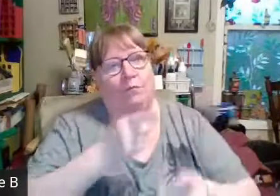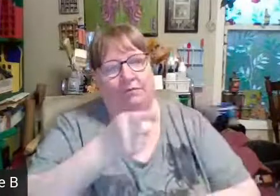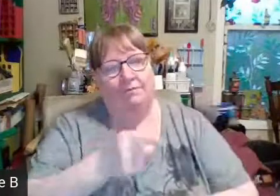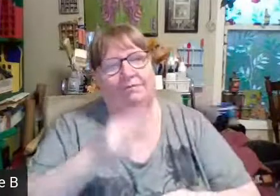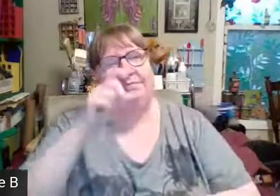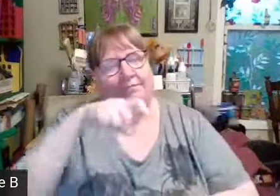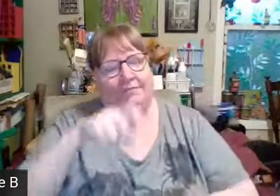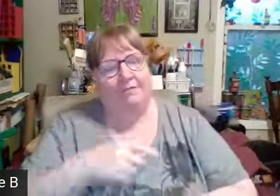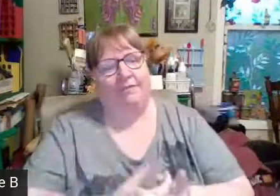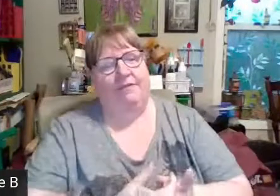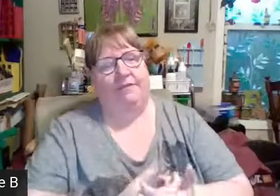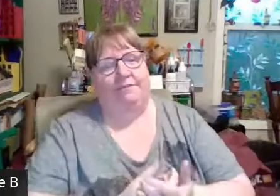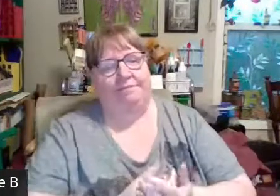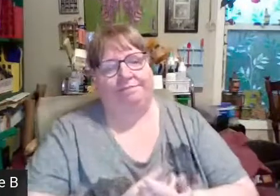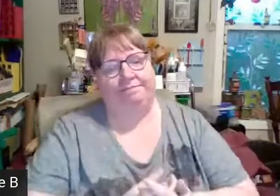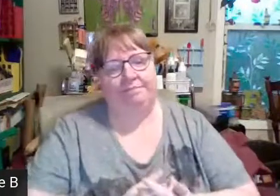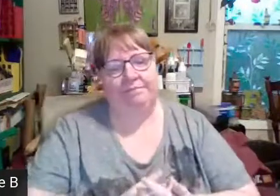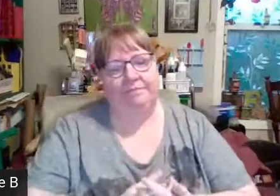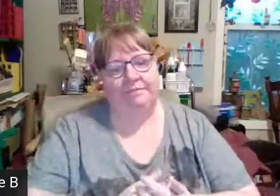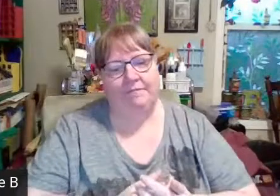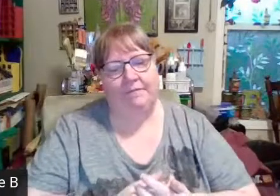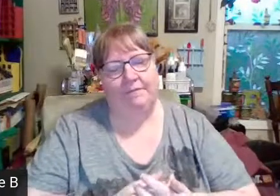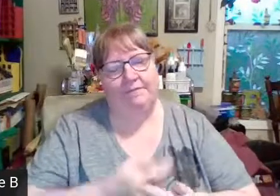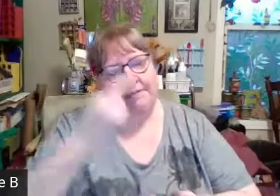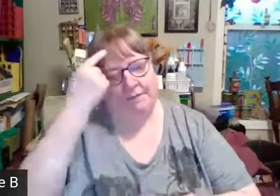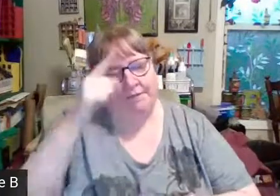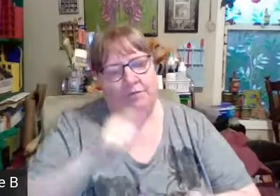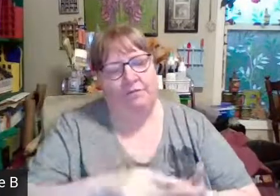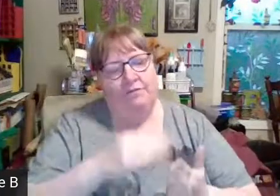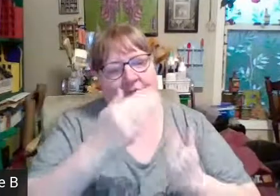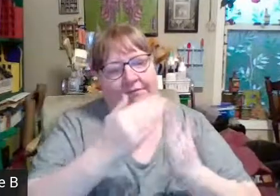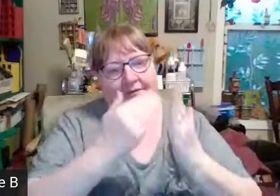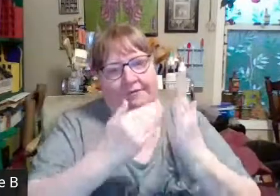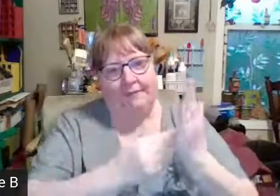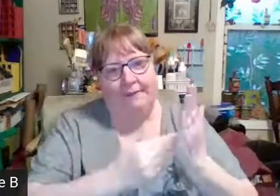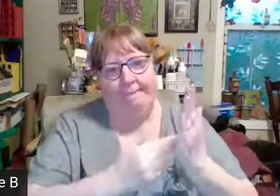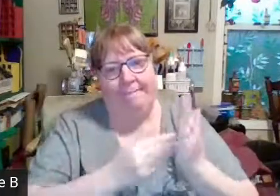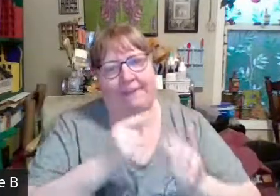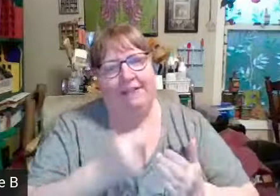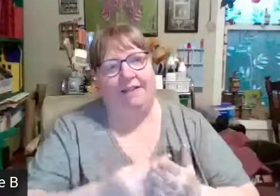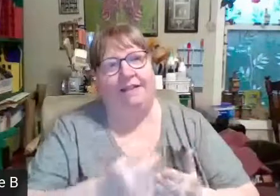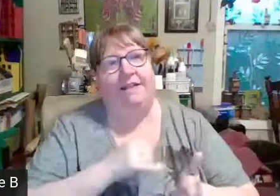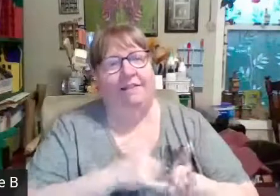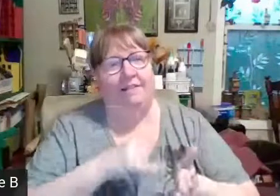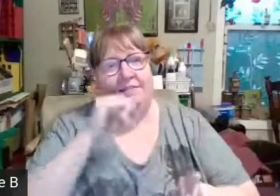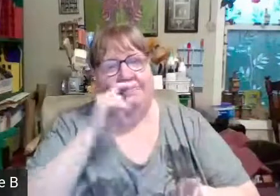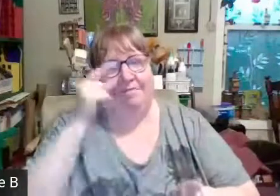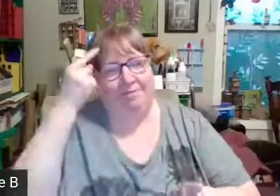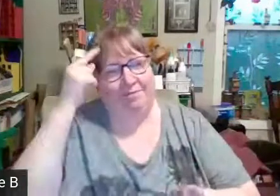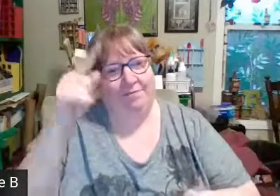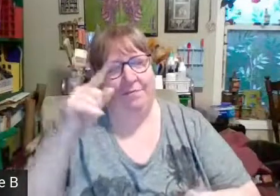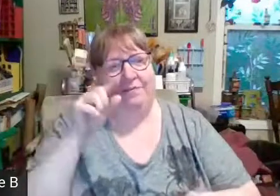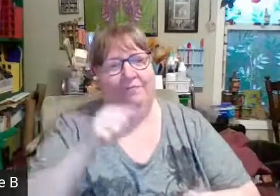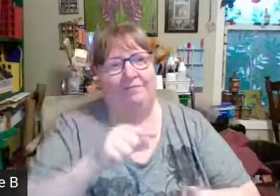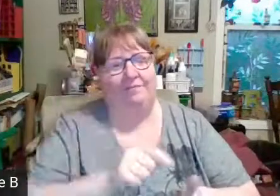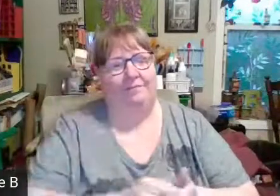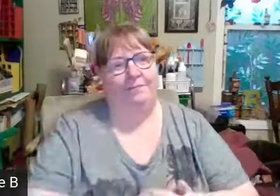smile list that, okay, this person is very steampunk, or this person is very flowery,